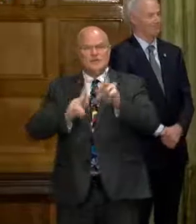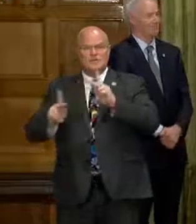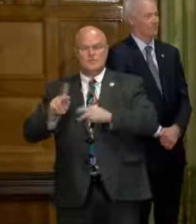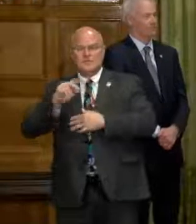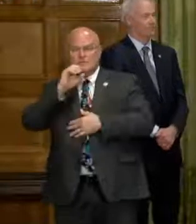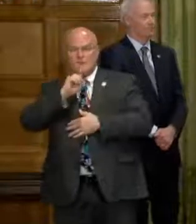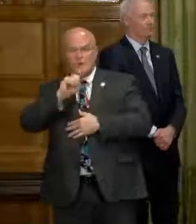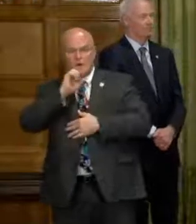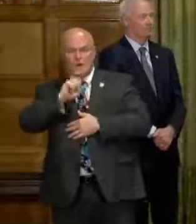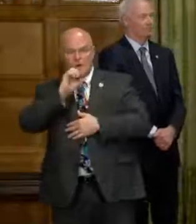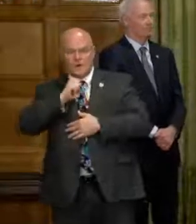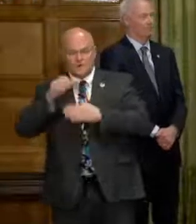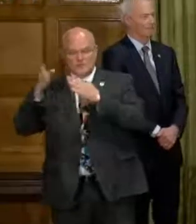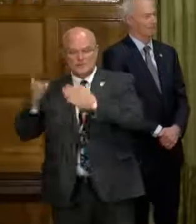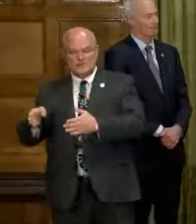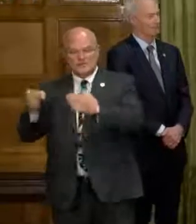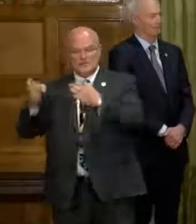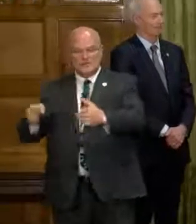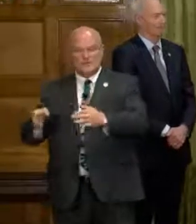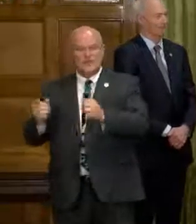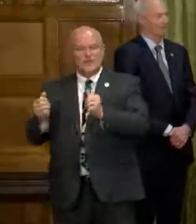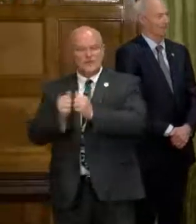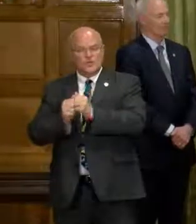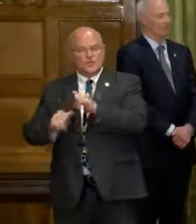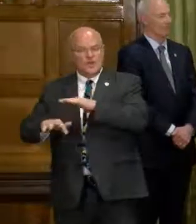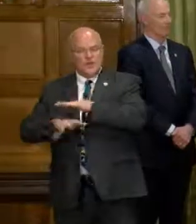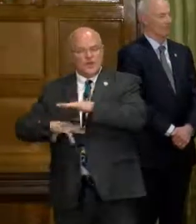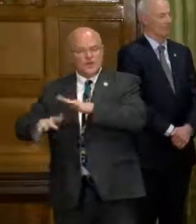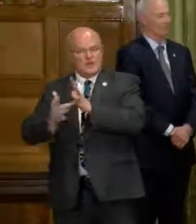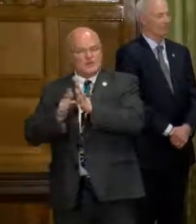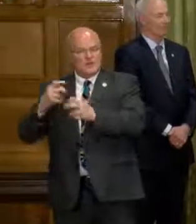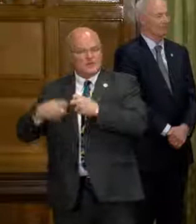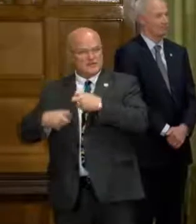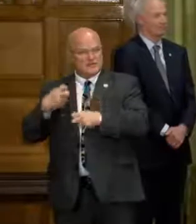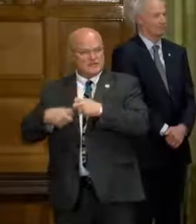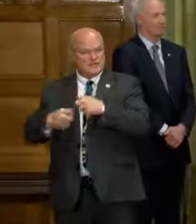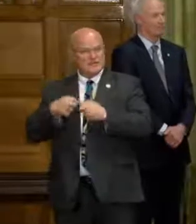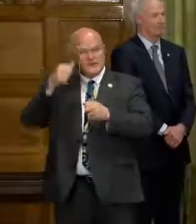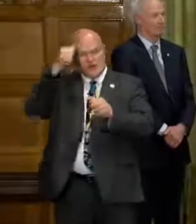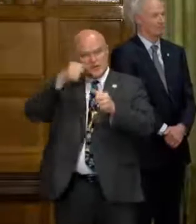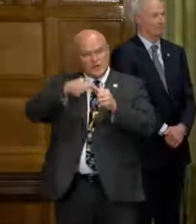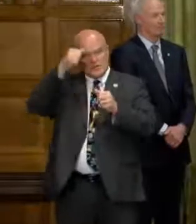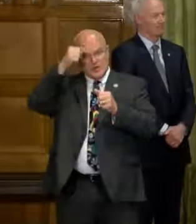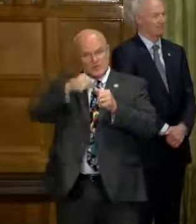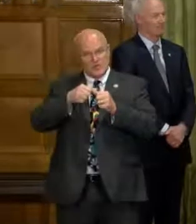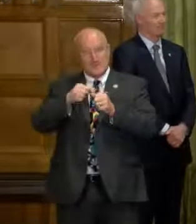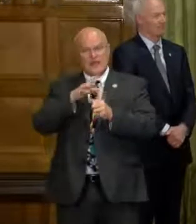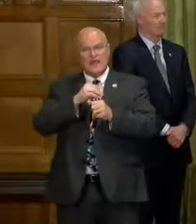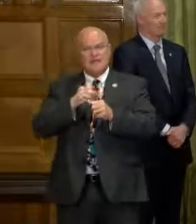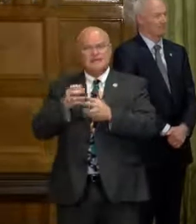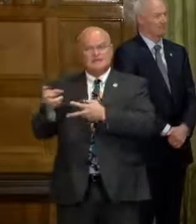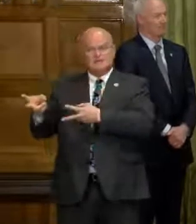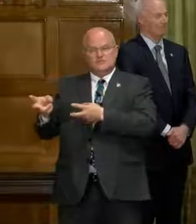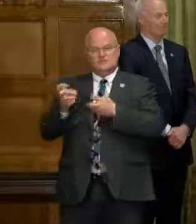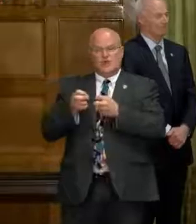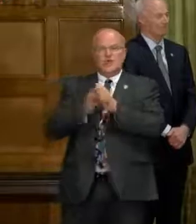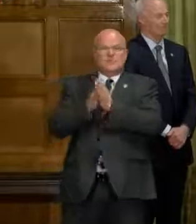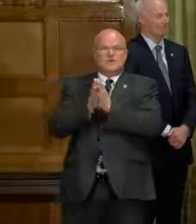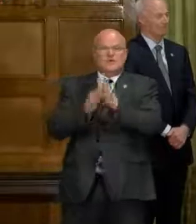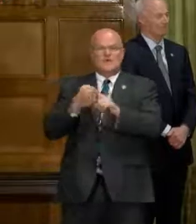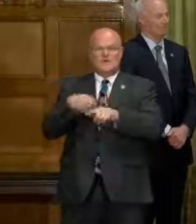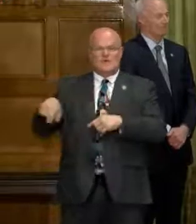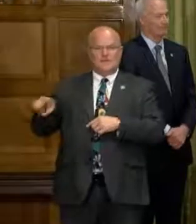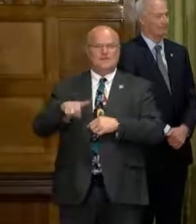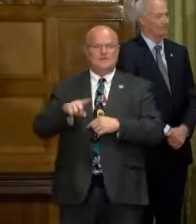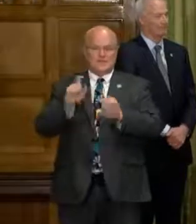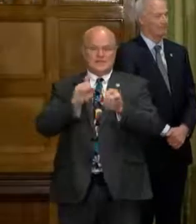those older individuals, those with underlying medical conditions. Remember them and draw motivation from those. The